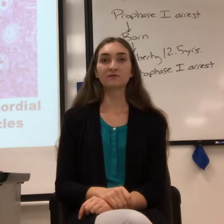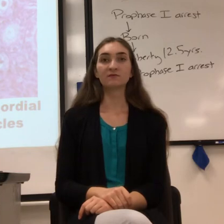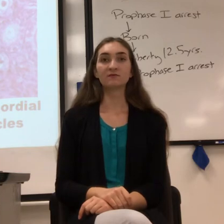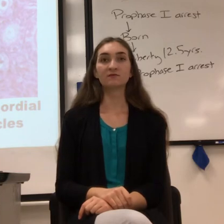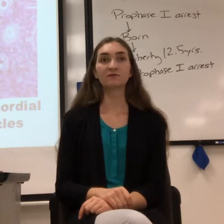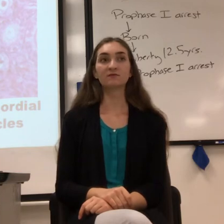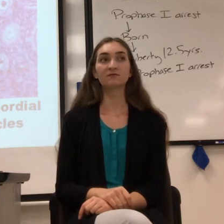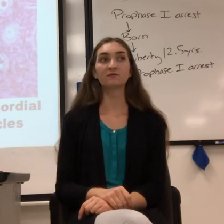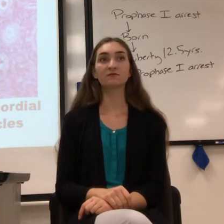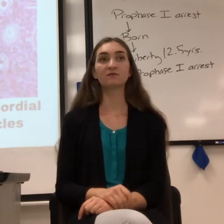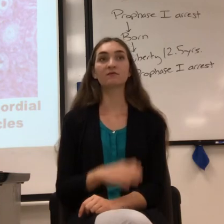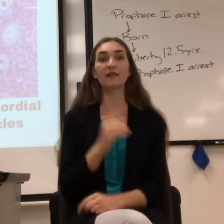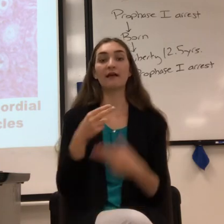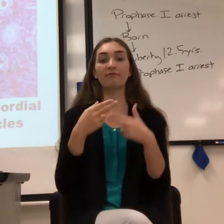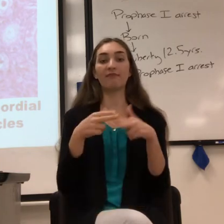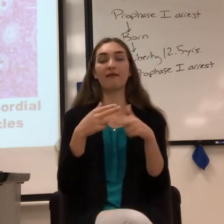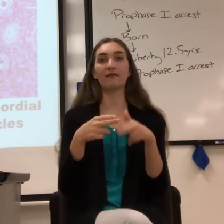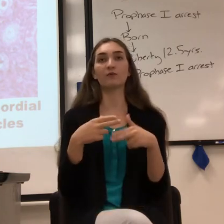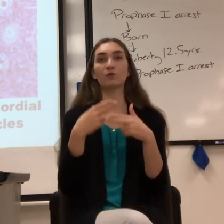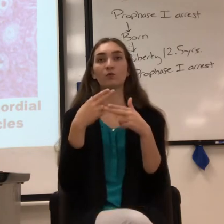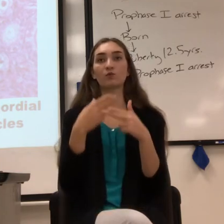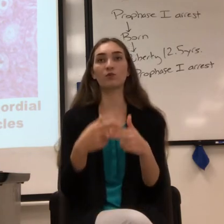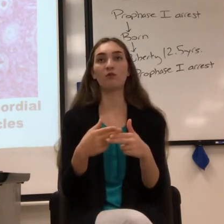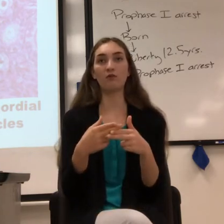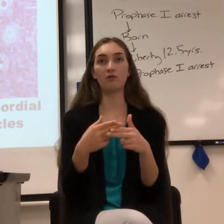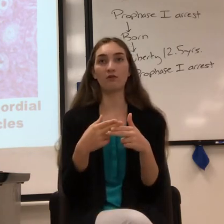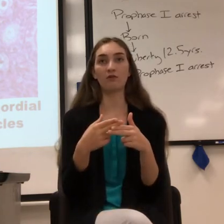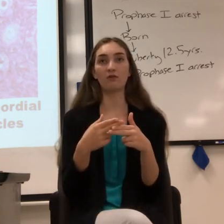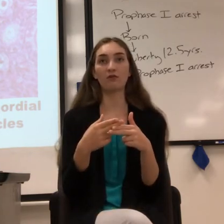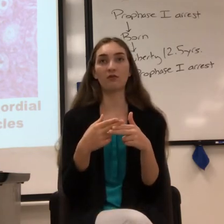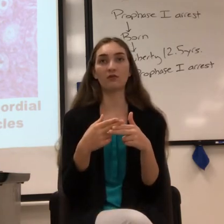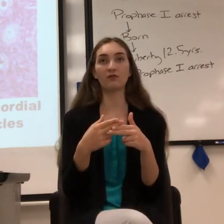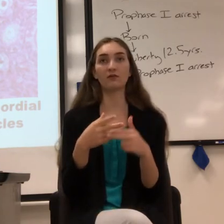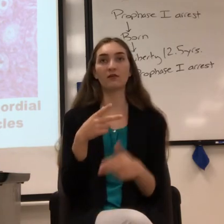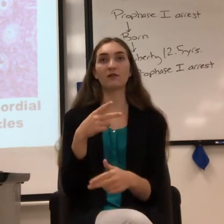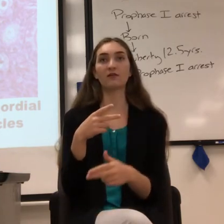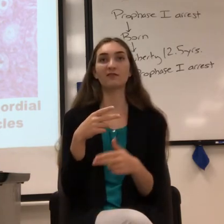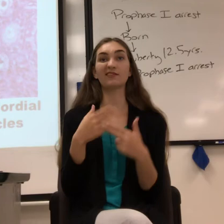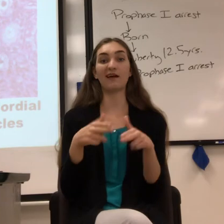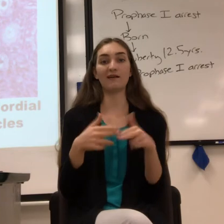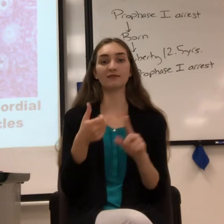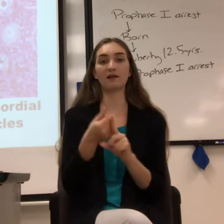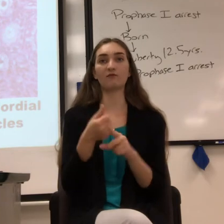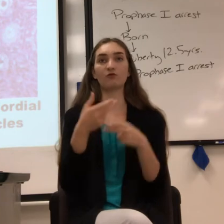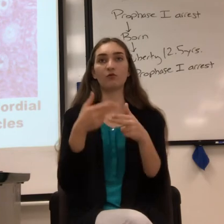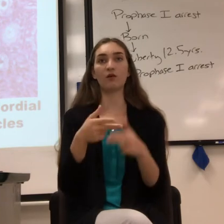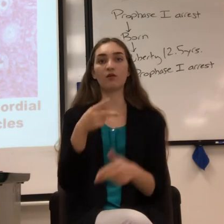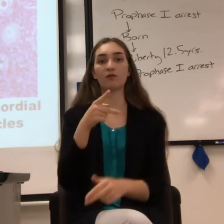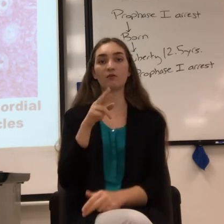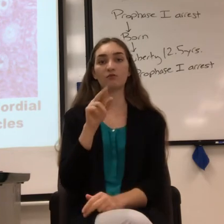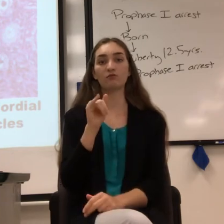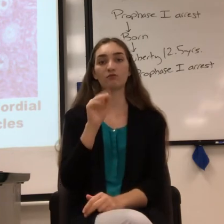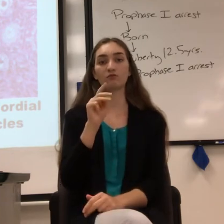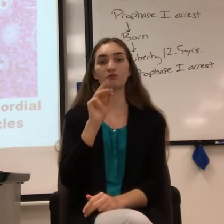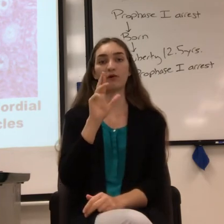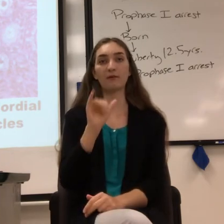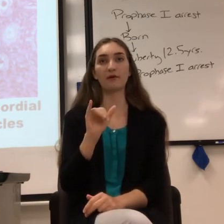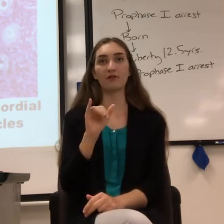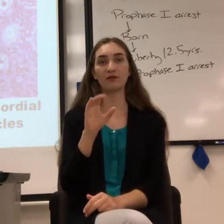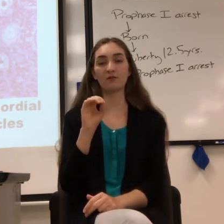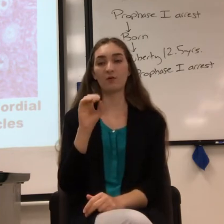And you call the egg a primary oocyte because it's going to start, it's